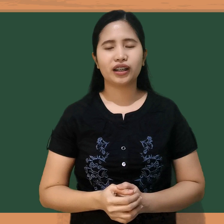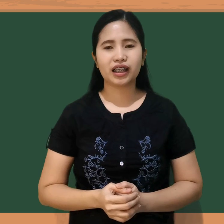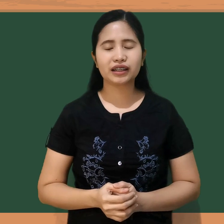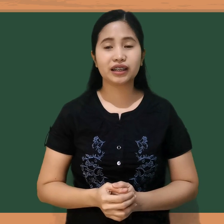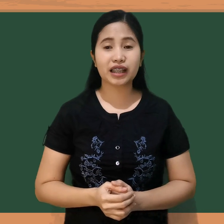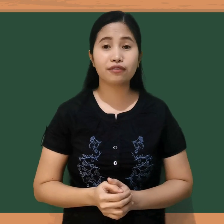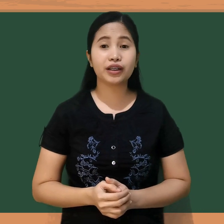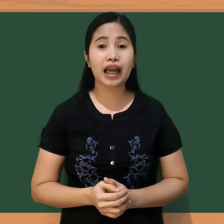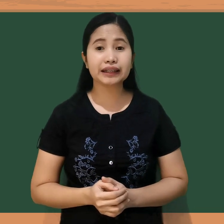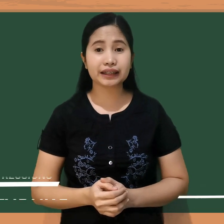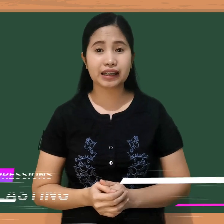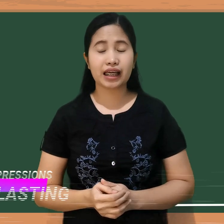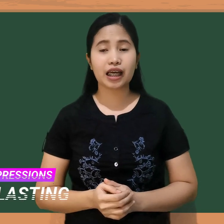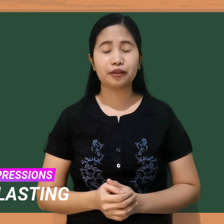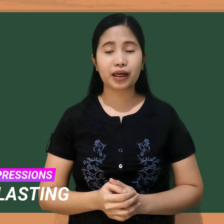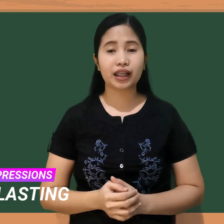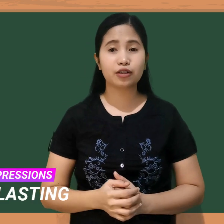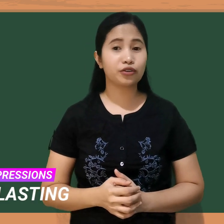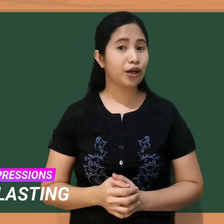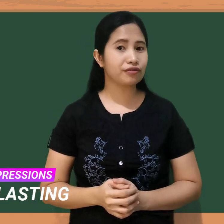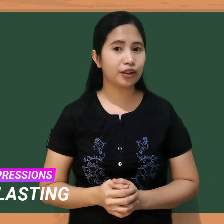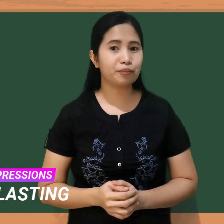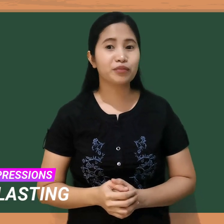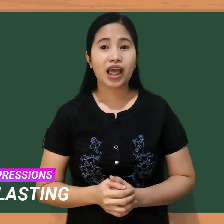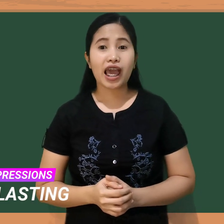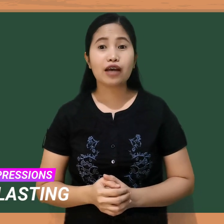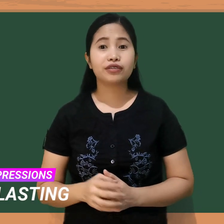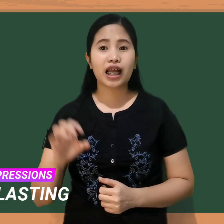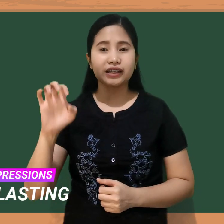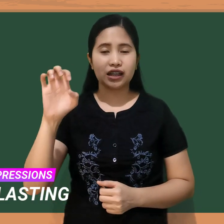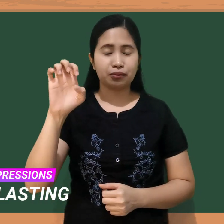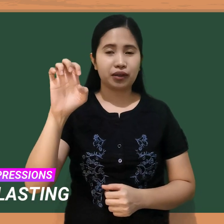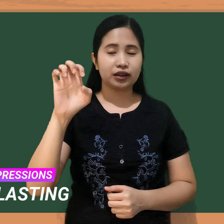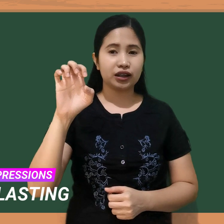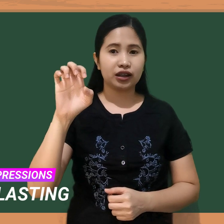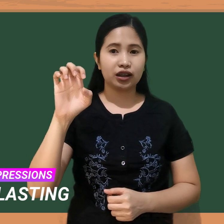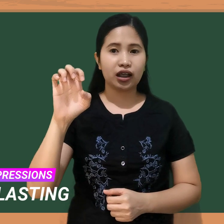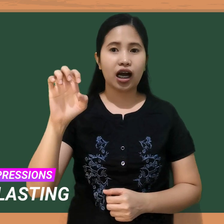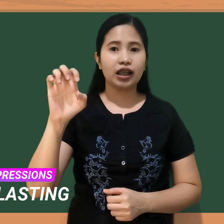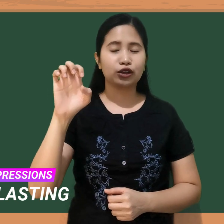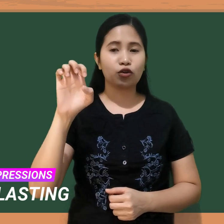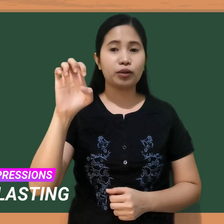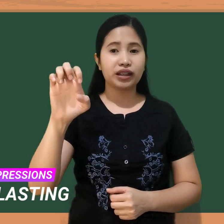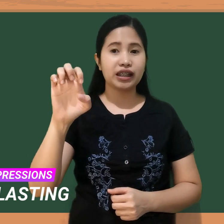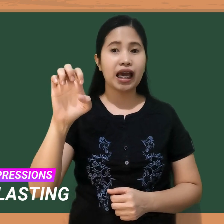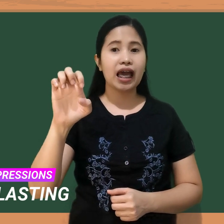Okay, next is everlasting. Ayan, parang forever. Everlasting, but let's form E